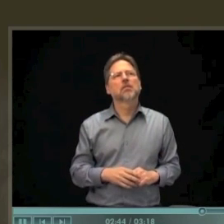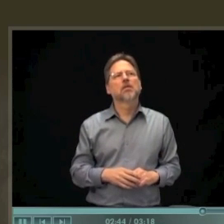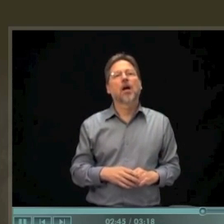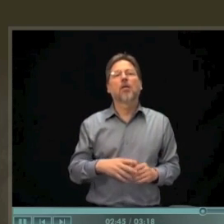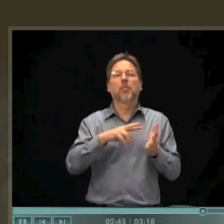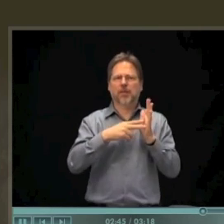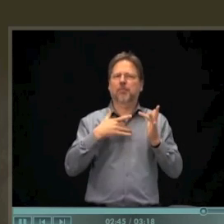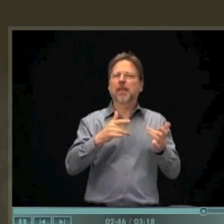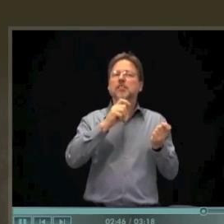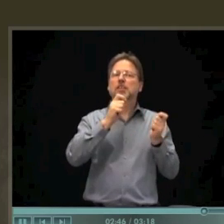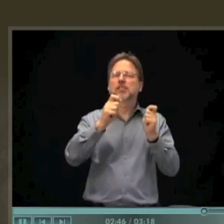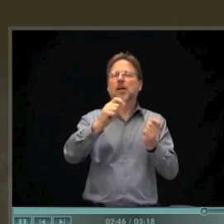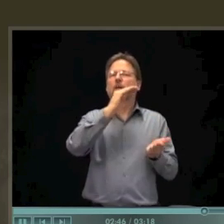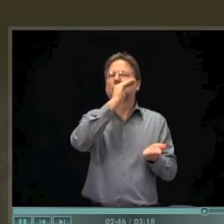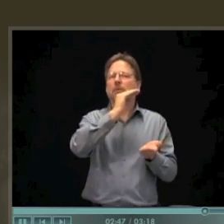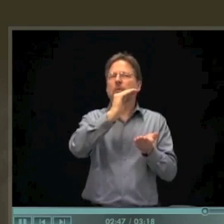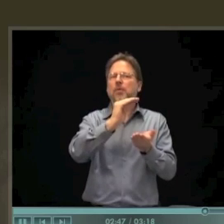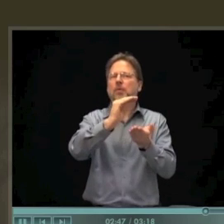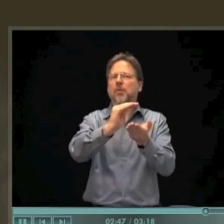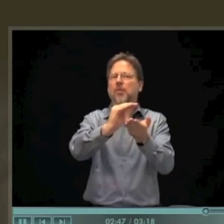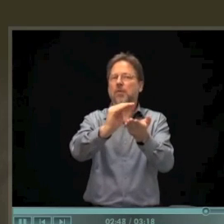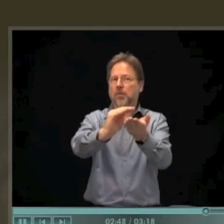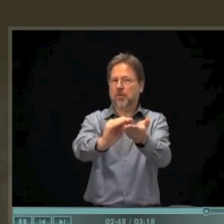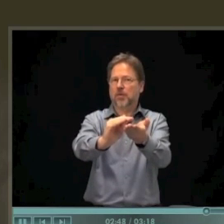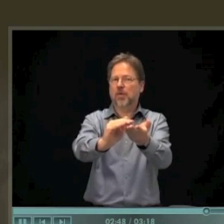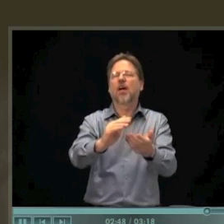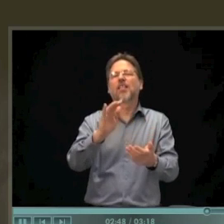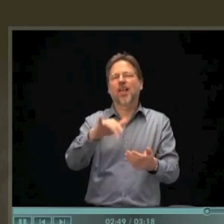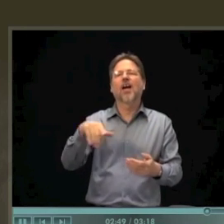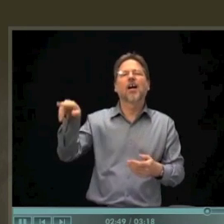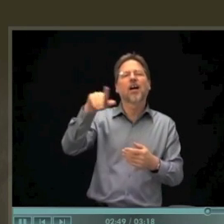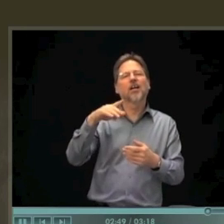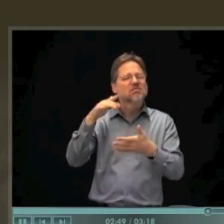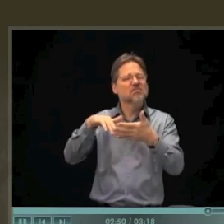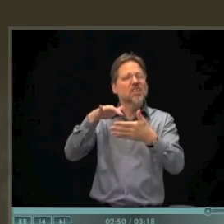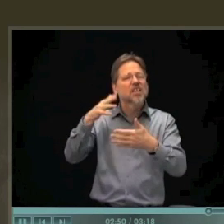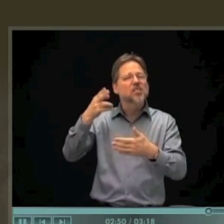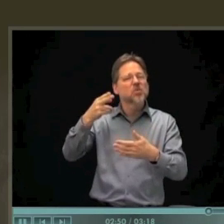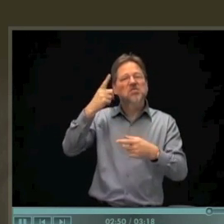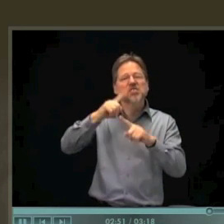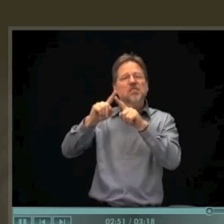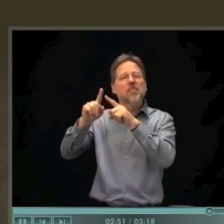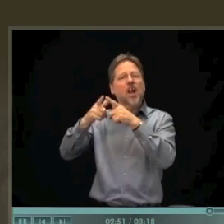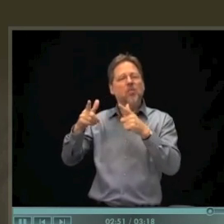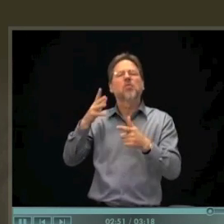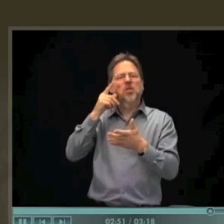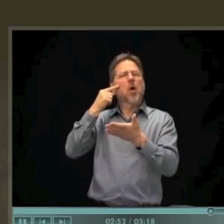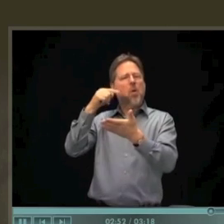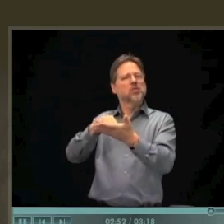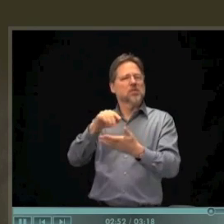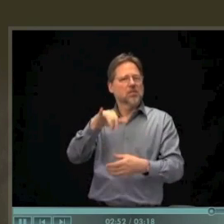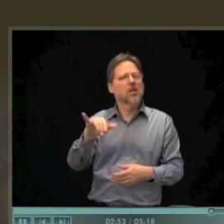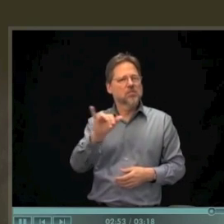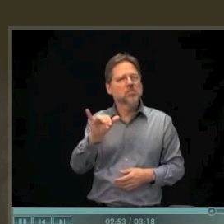see how those have changed at certain times. What we see is that changes seem